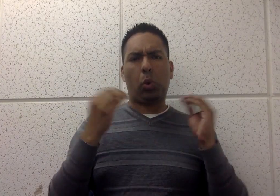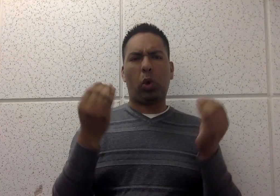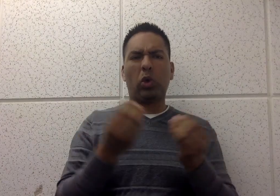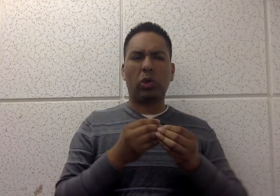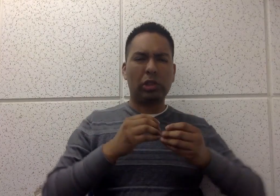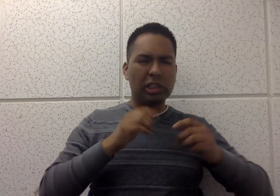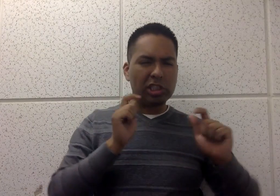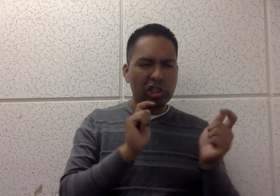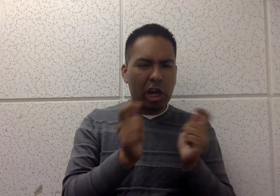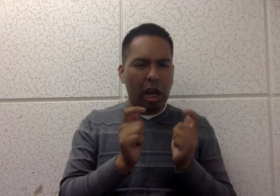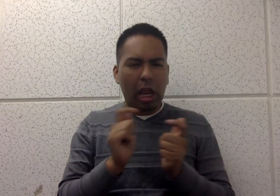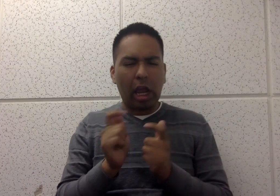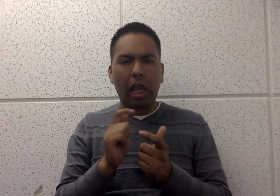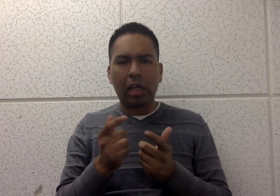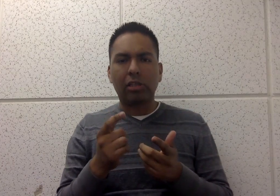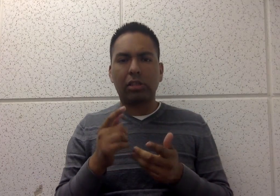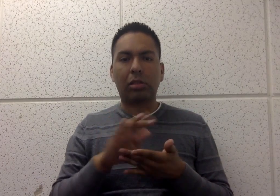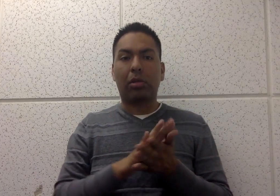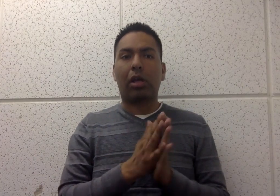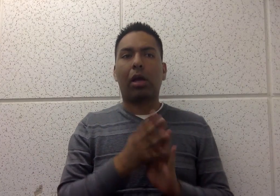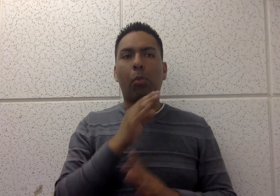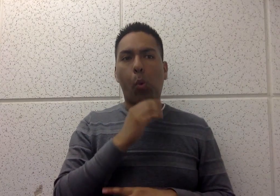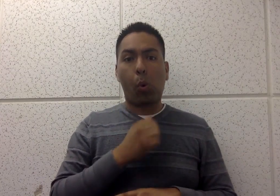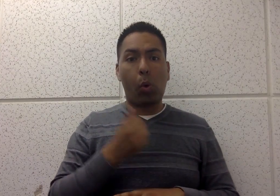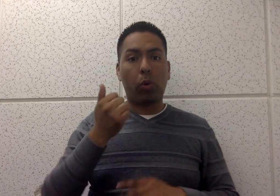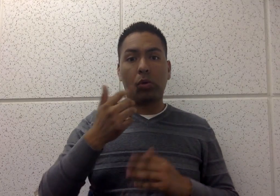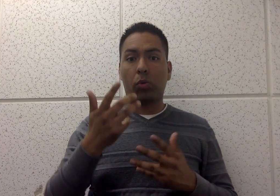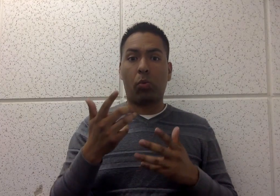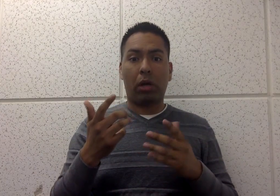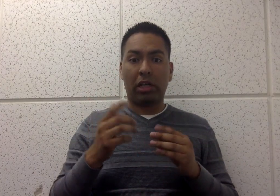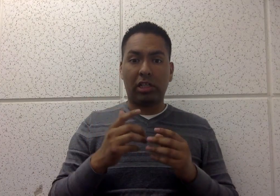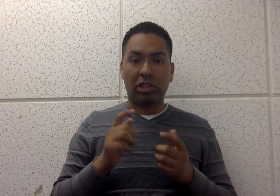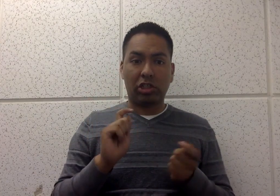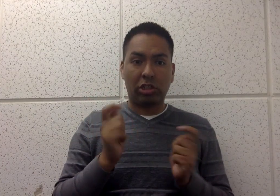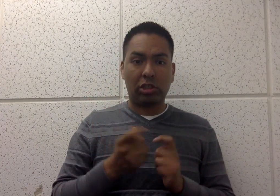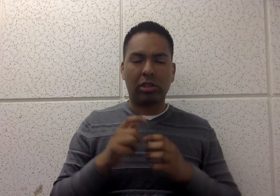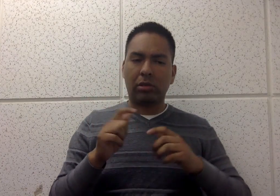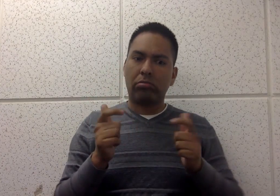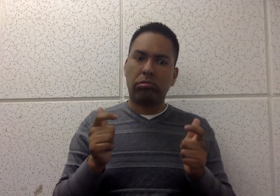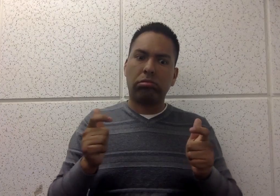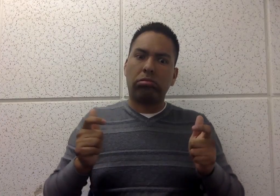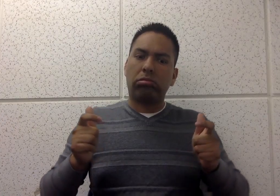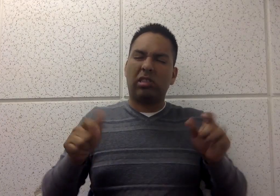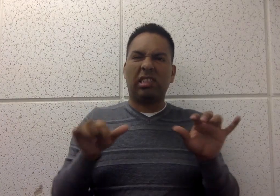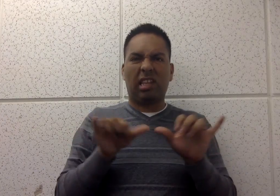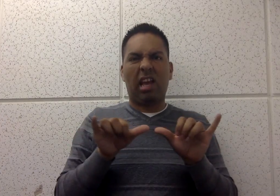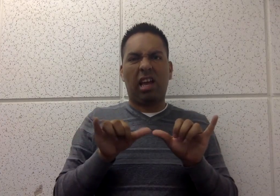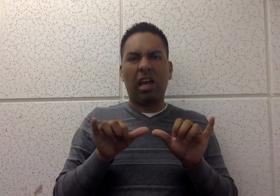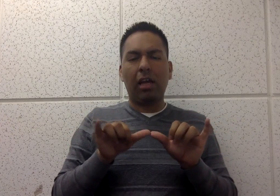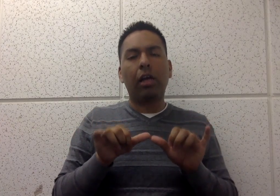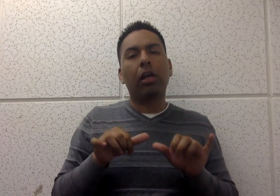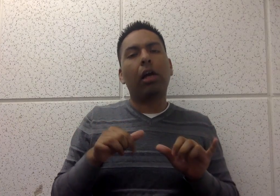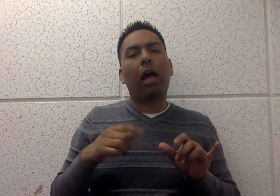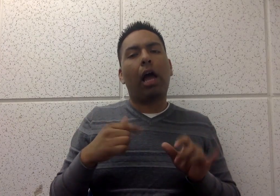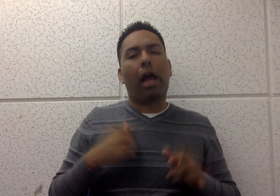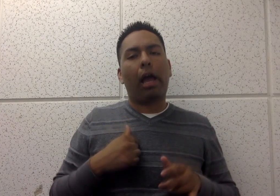the obvious thing that's changing is its size. So since I've had this result, I've spent a lot of time trying to